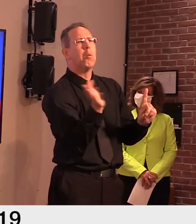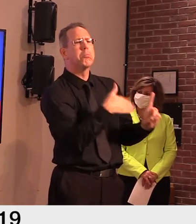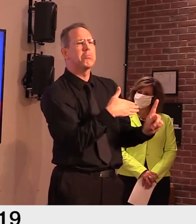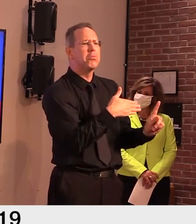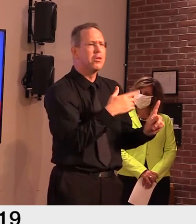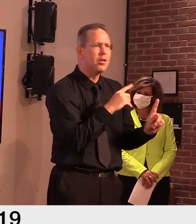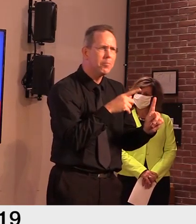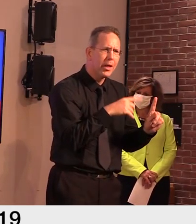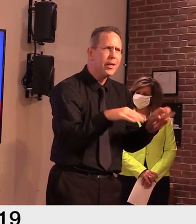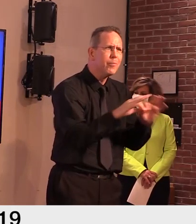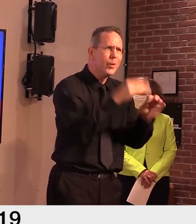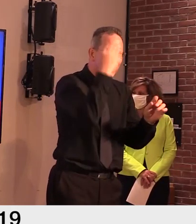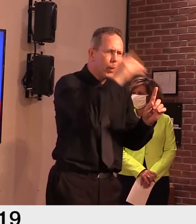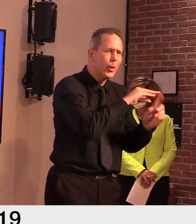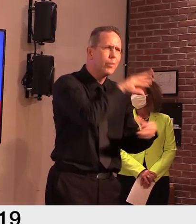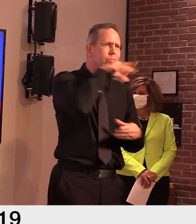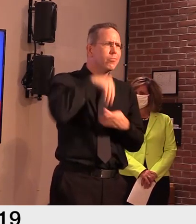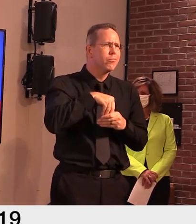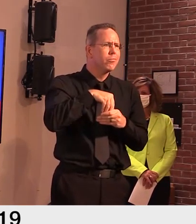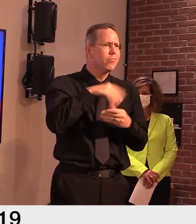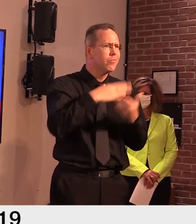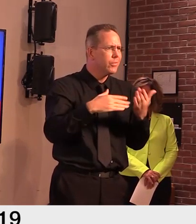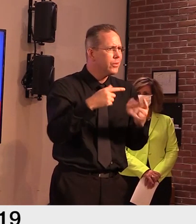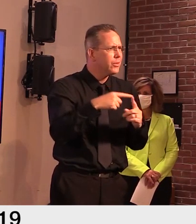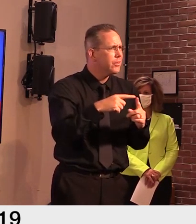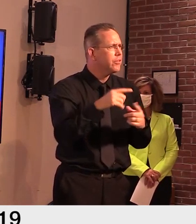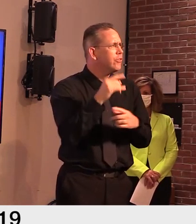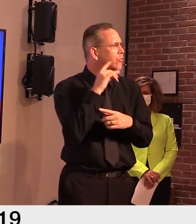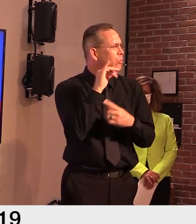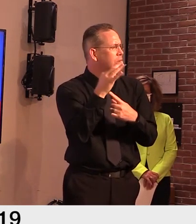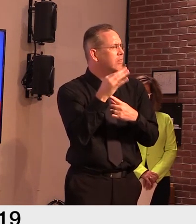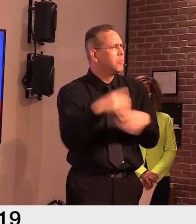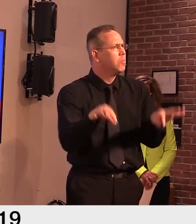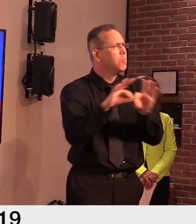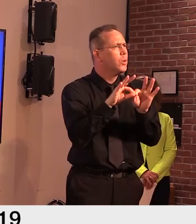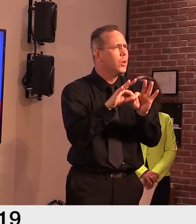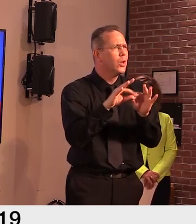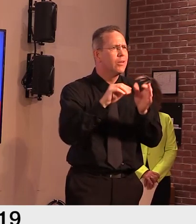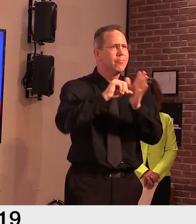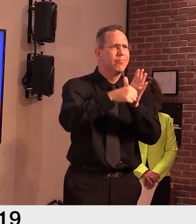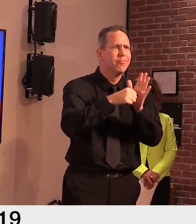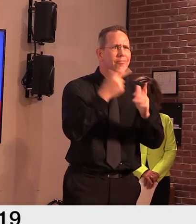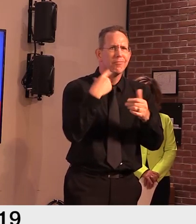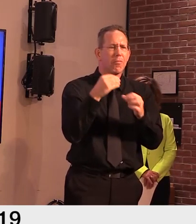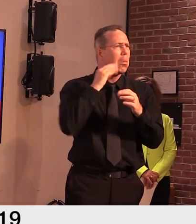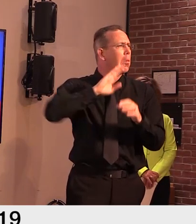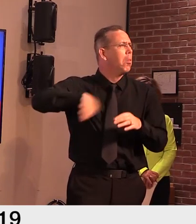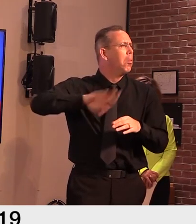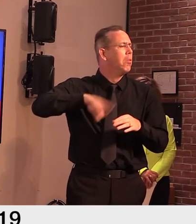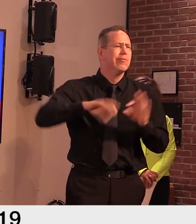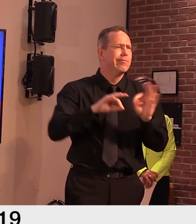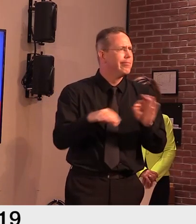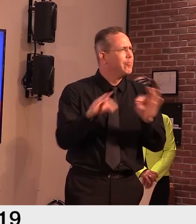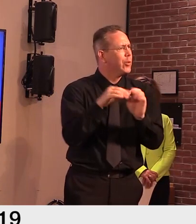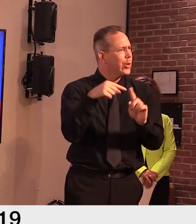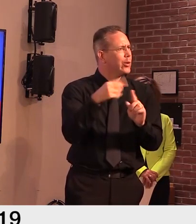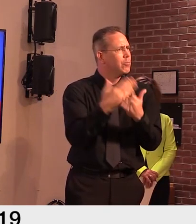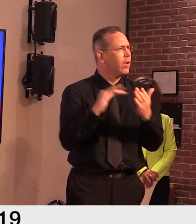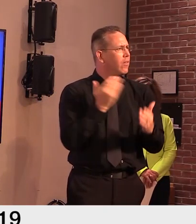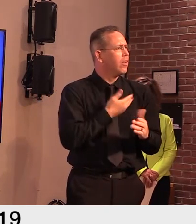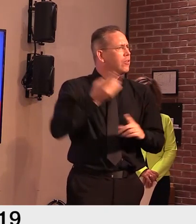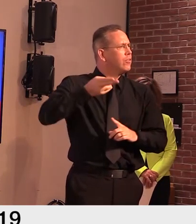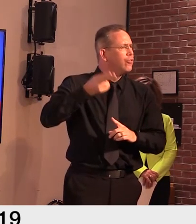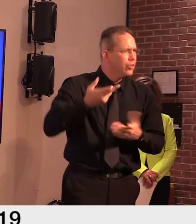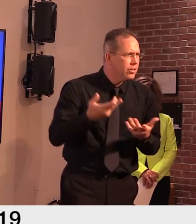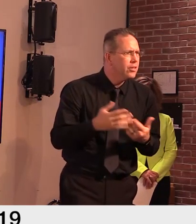always reflected on the magnitude of this date in the same way we do other anniversaries and days of remembrance that are included in our